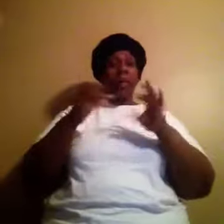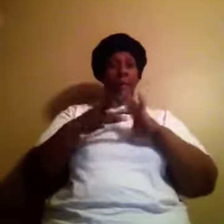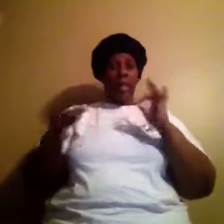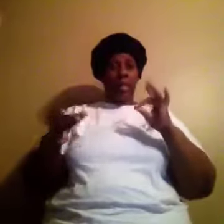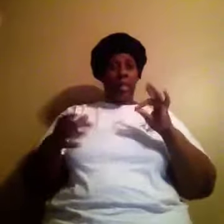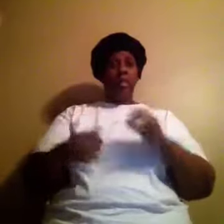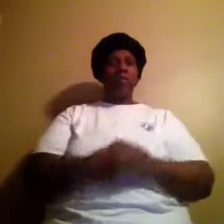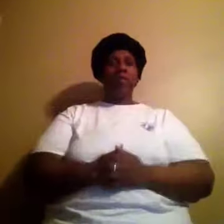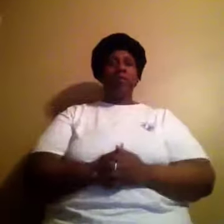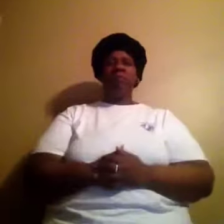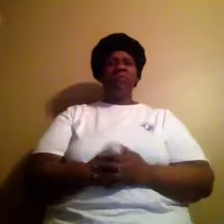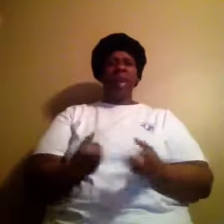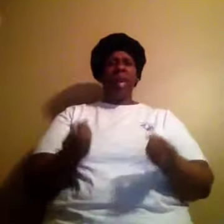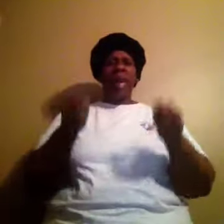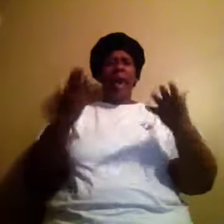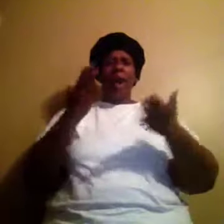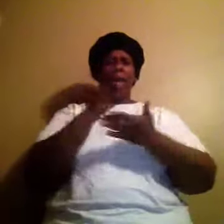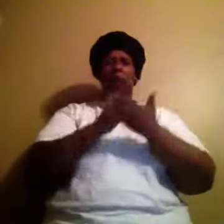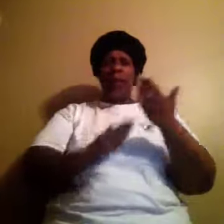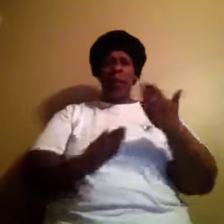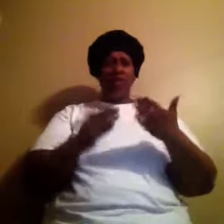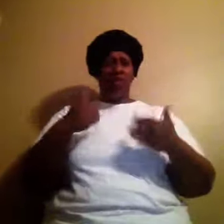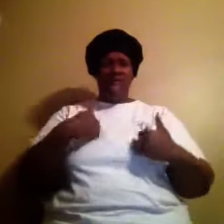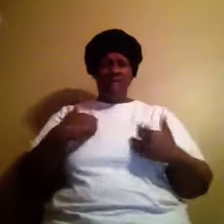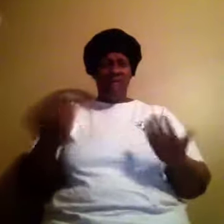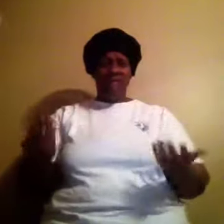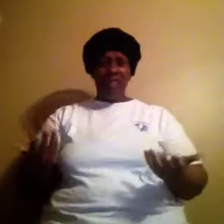Okay, how many syllables do you have?